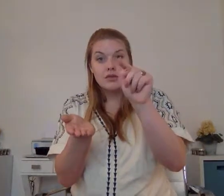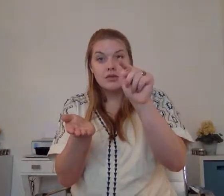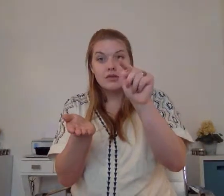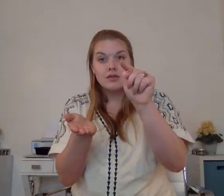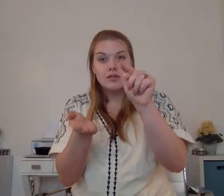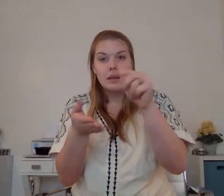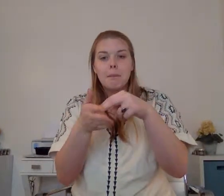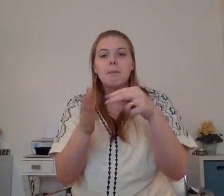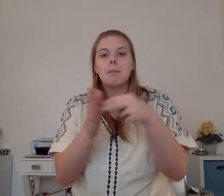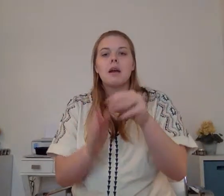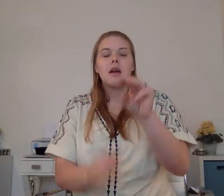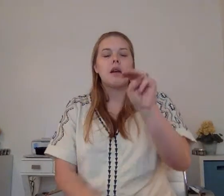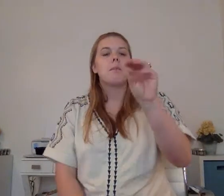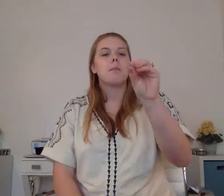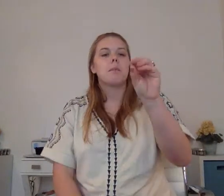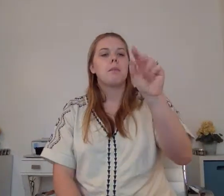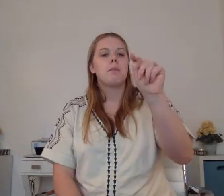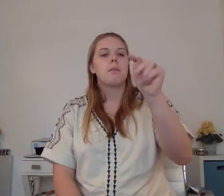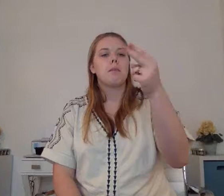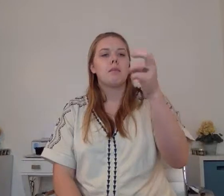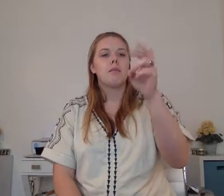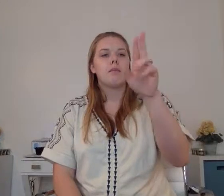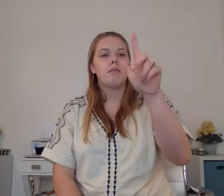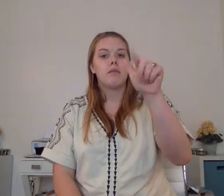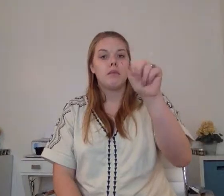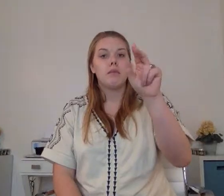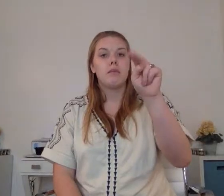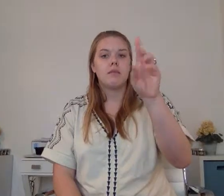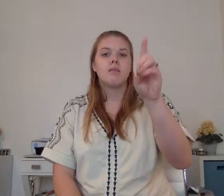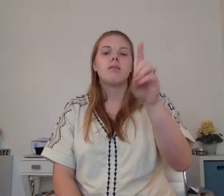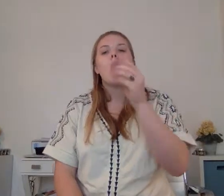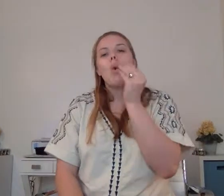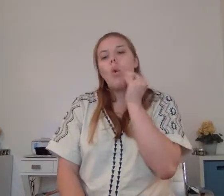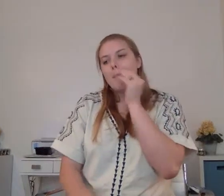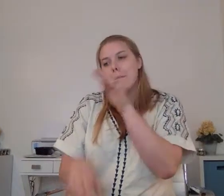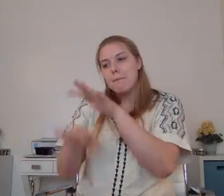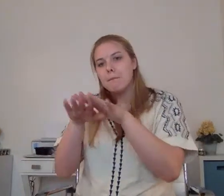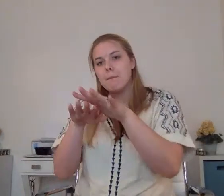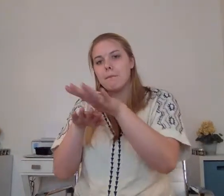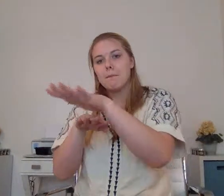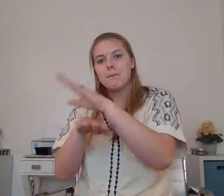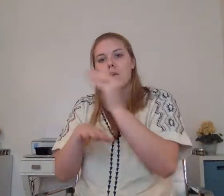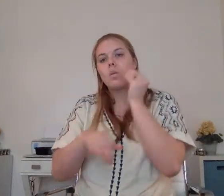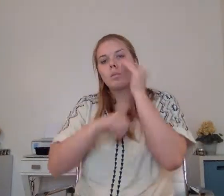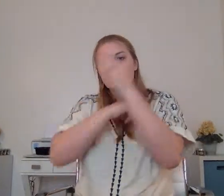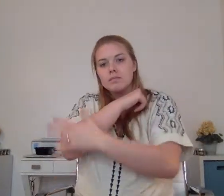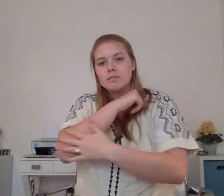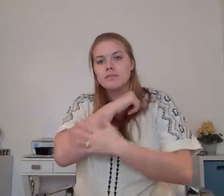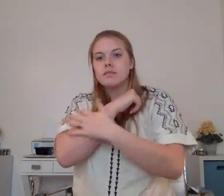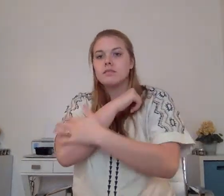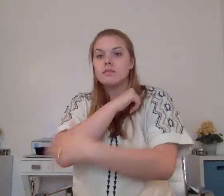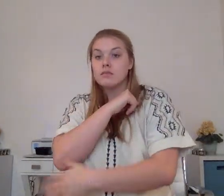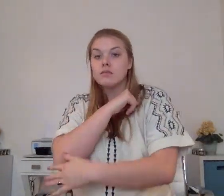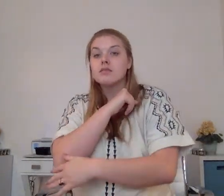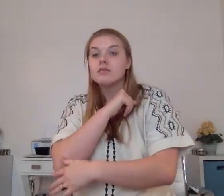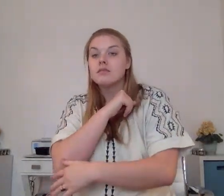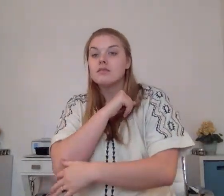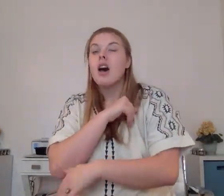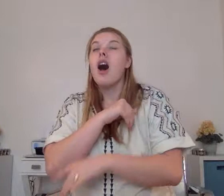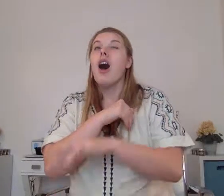means homeland. But interestingly, the word also means a tent used by nomadic tribes. And I